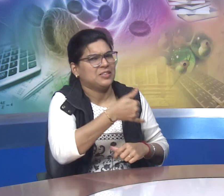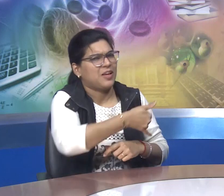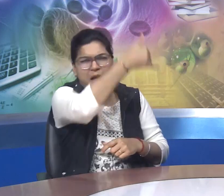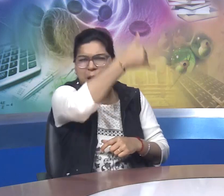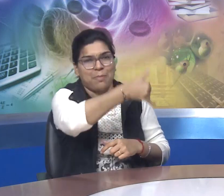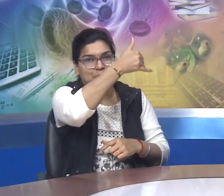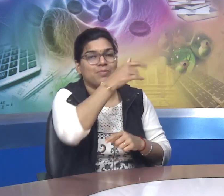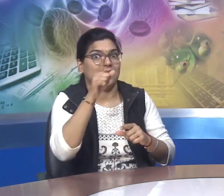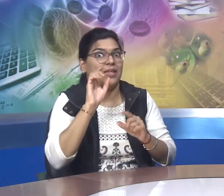Yes.